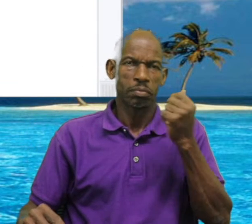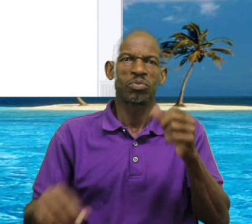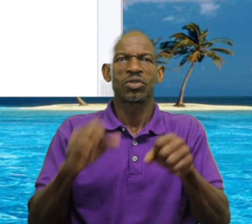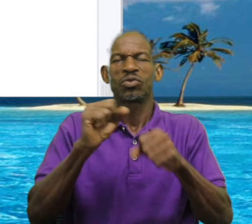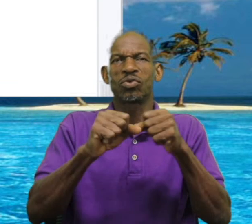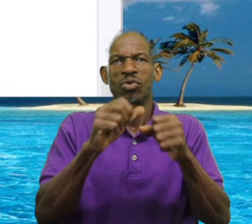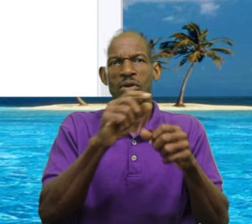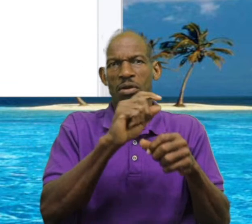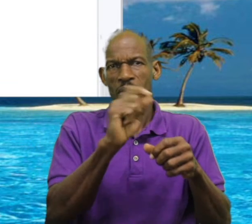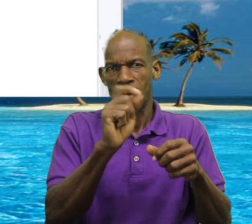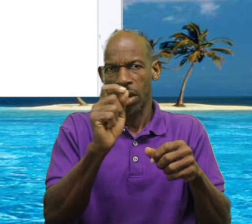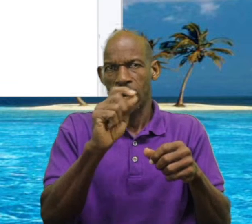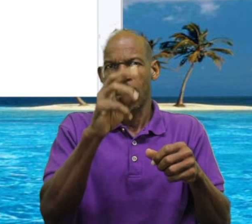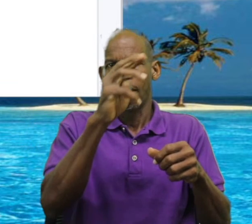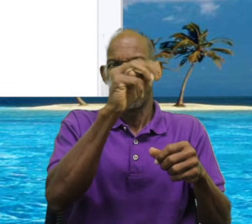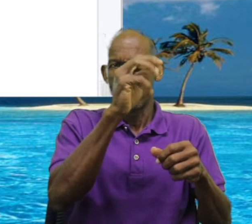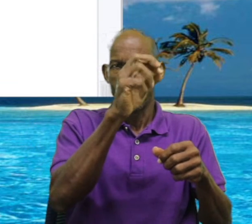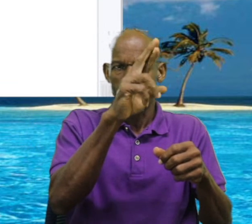Mary,